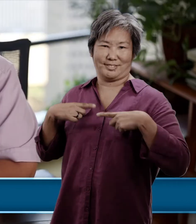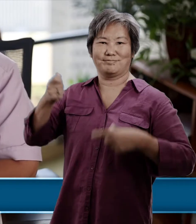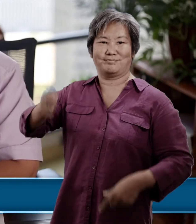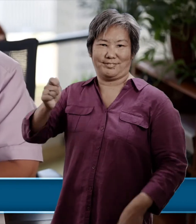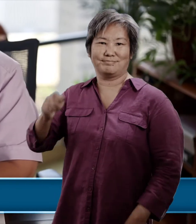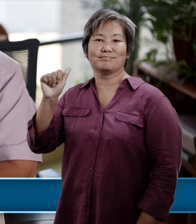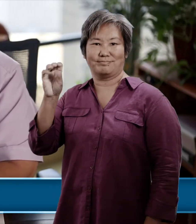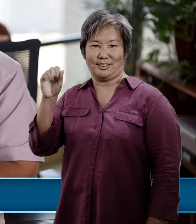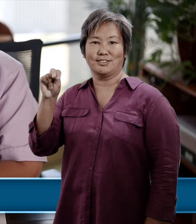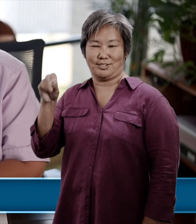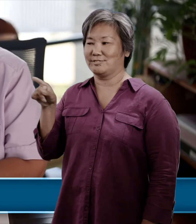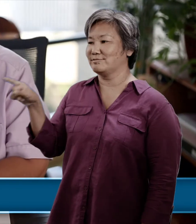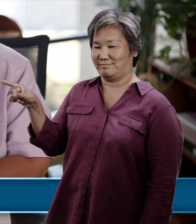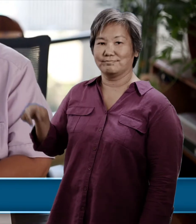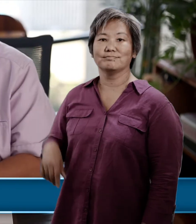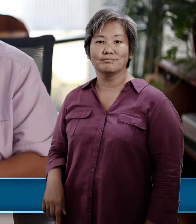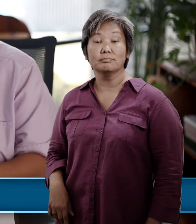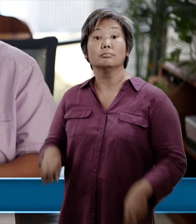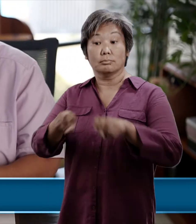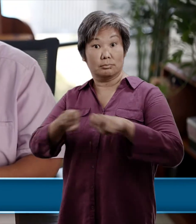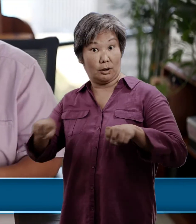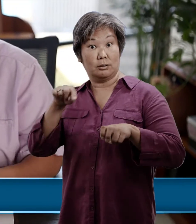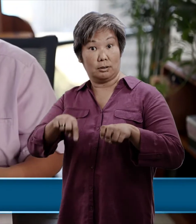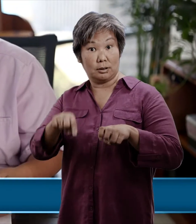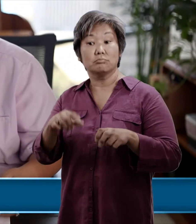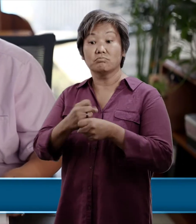name is retired Judge Ricky May Amano.